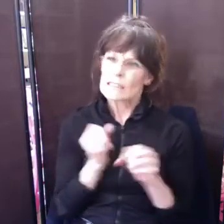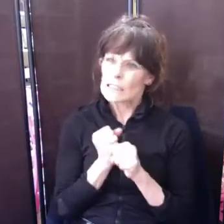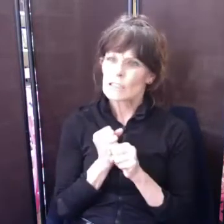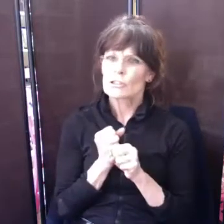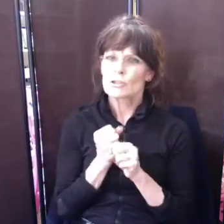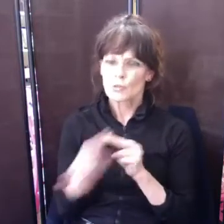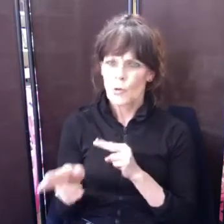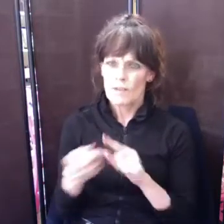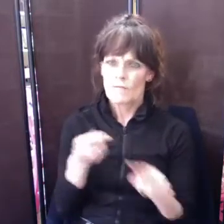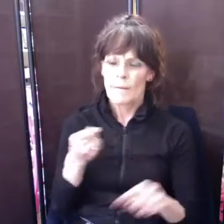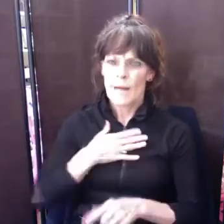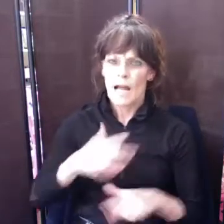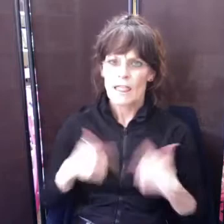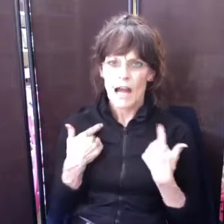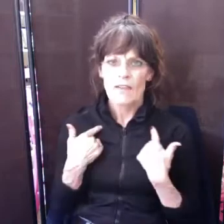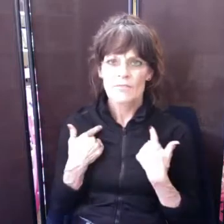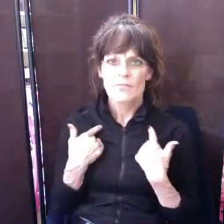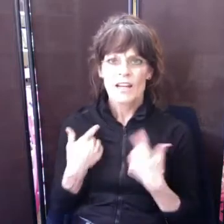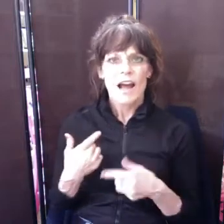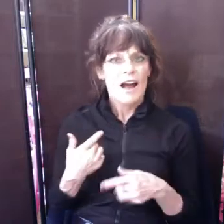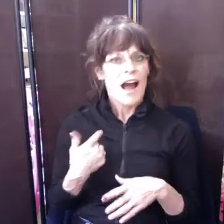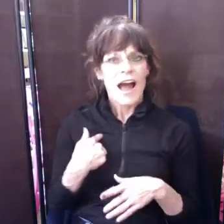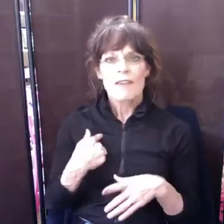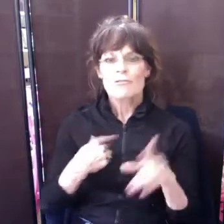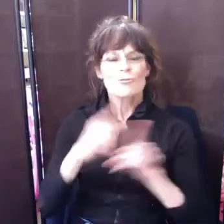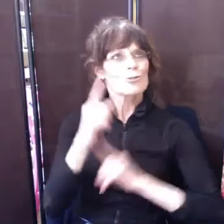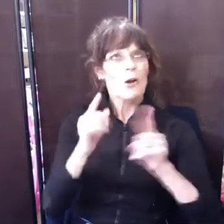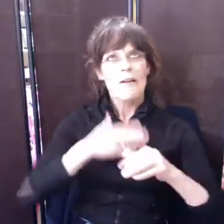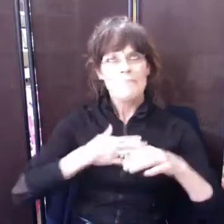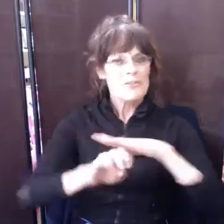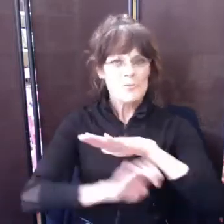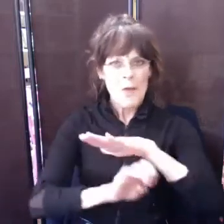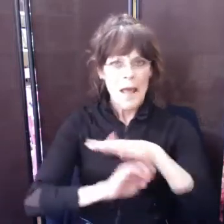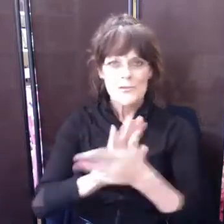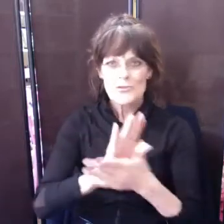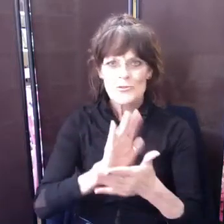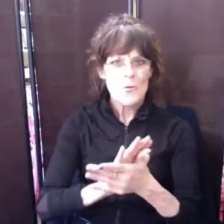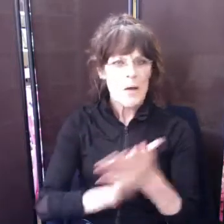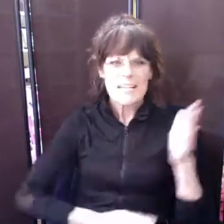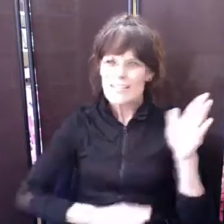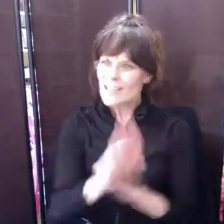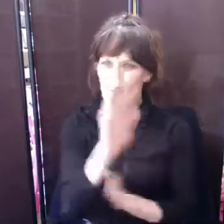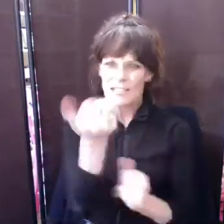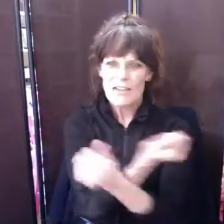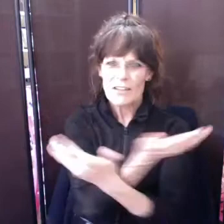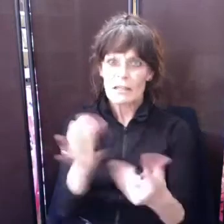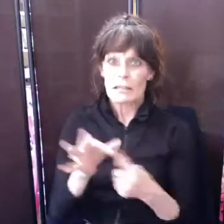And I was the star of my grammar school. I excelled at everything except for physical education